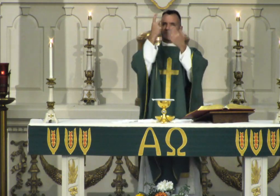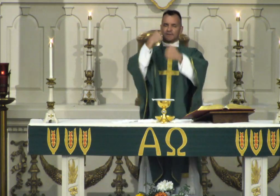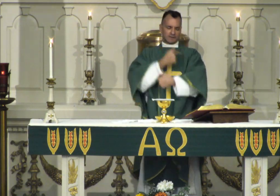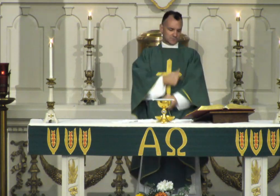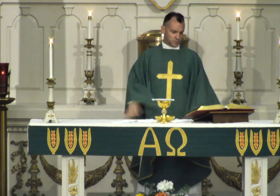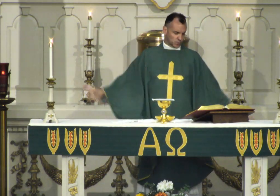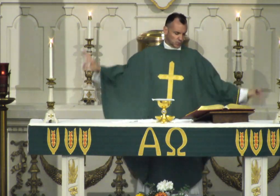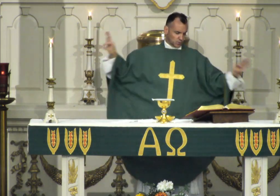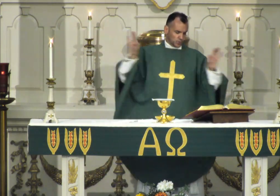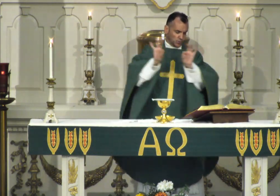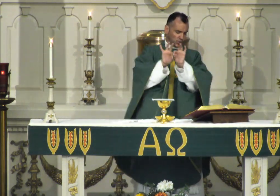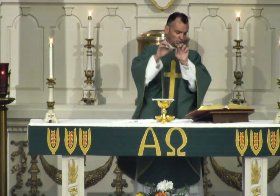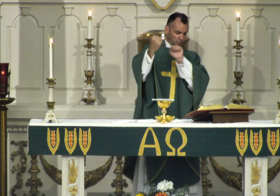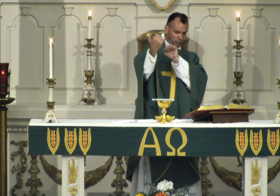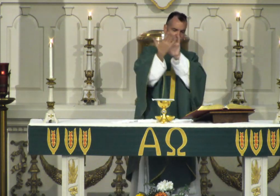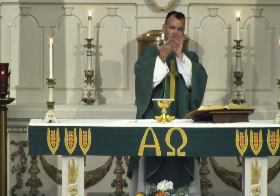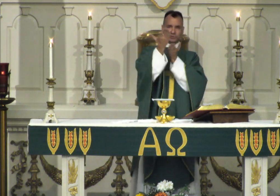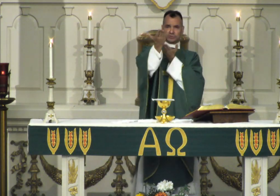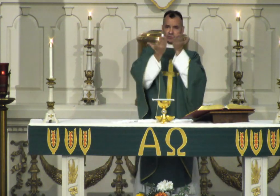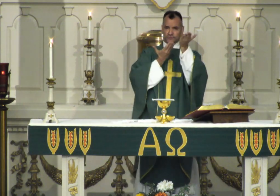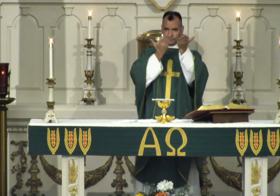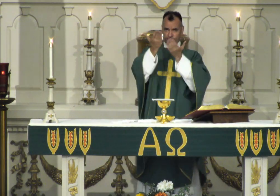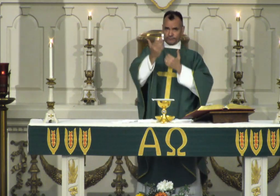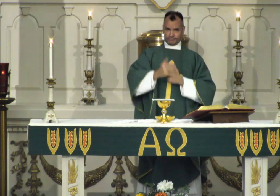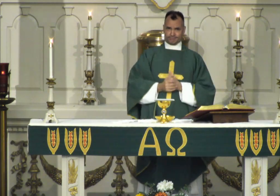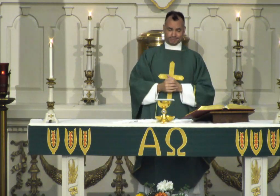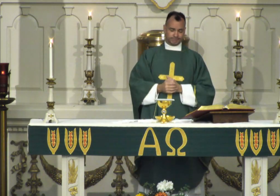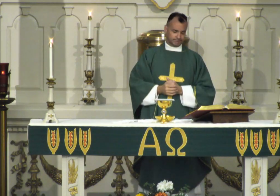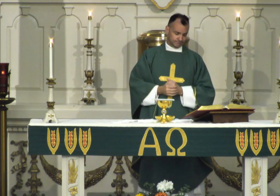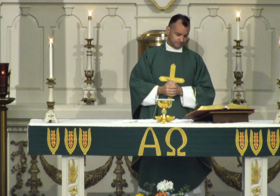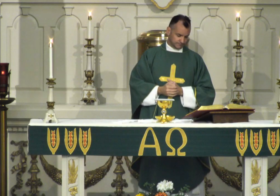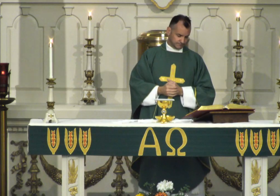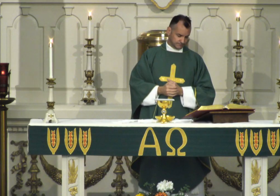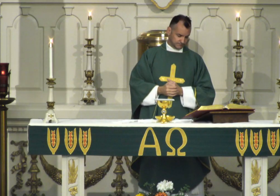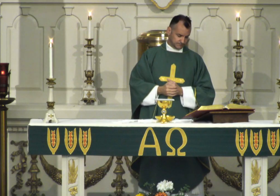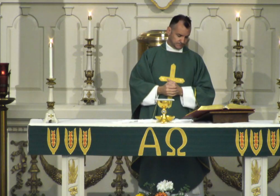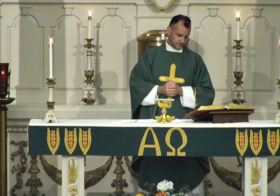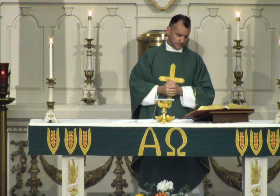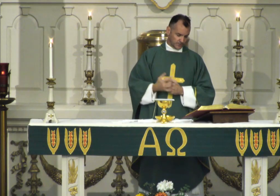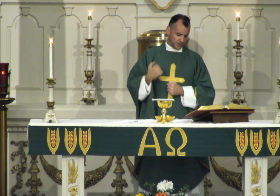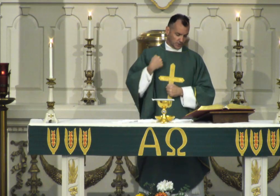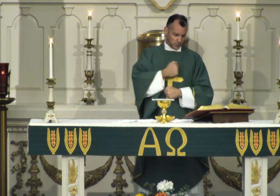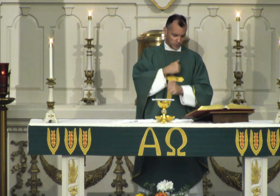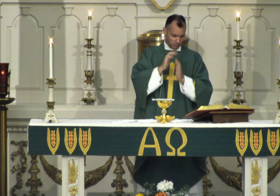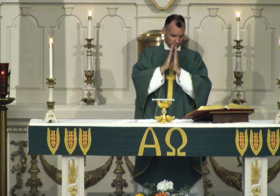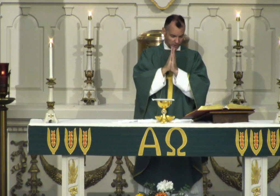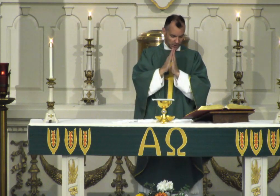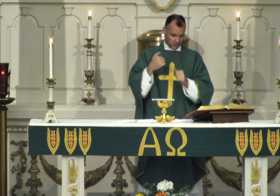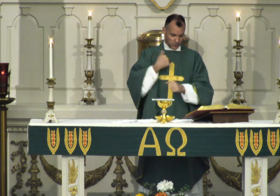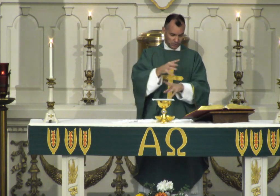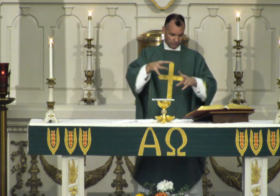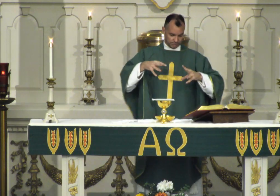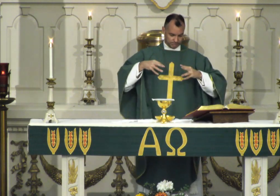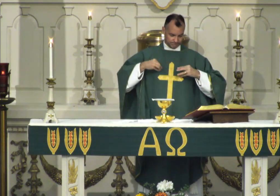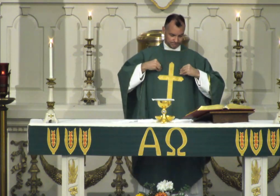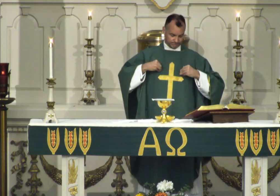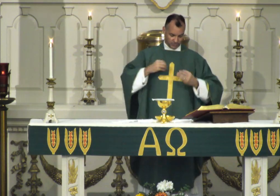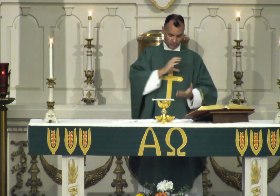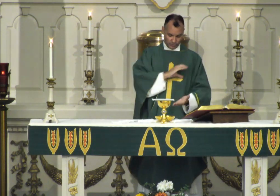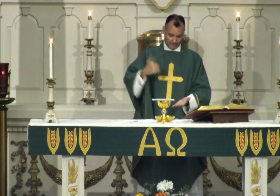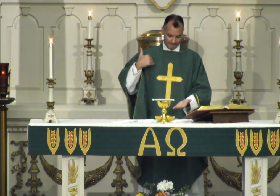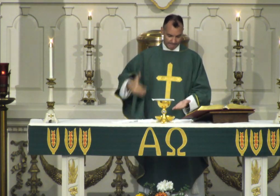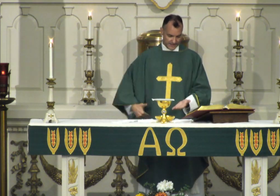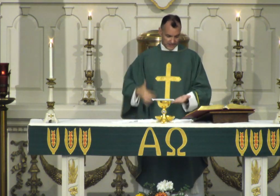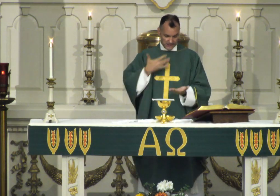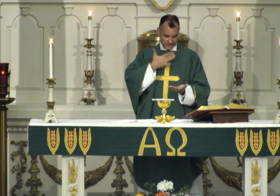you. Humbly we pray that by taking of the body and blood of Christ, we may be gathered to one by the Holy